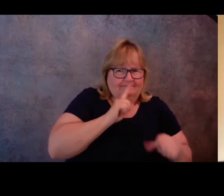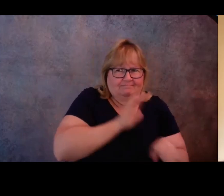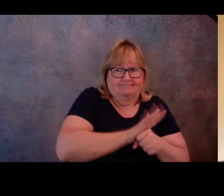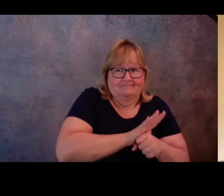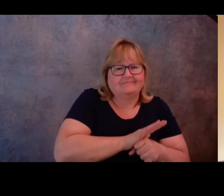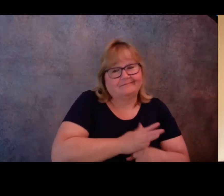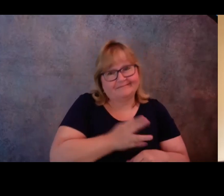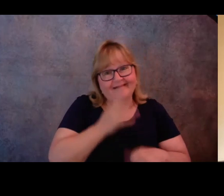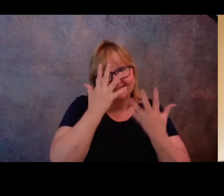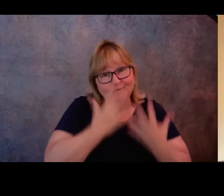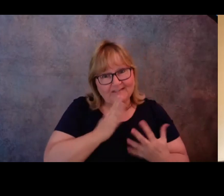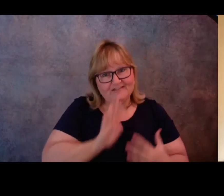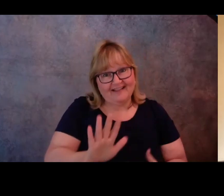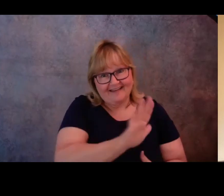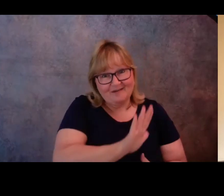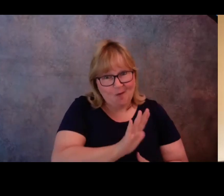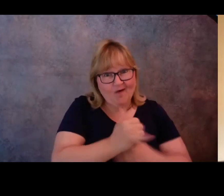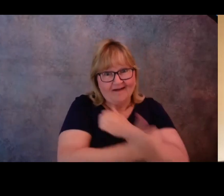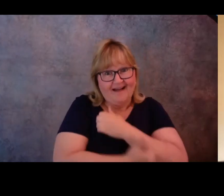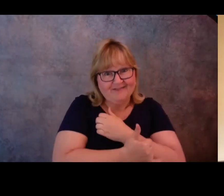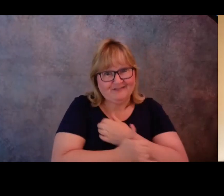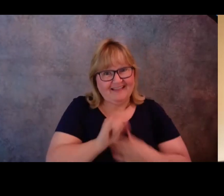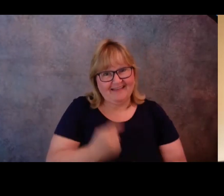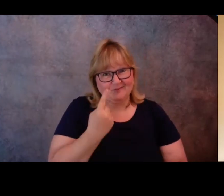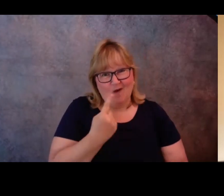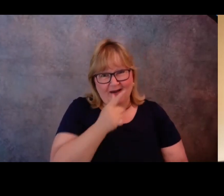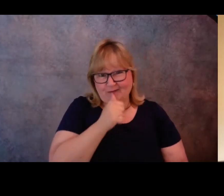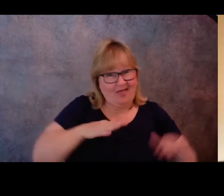your country is one of those who has not ratified.